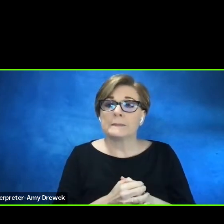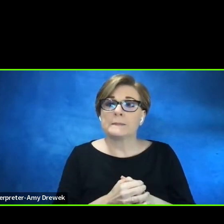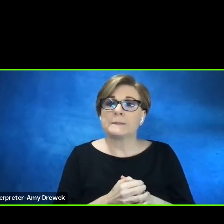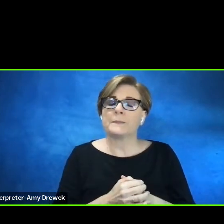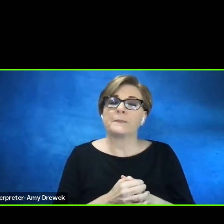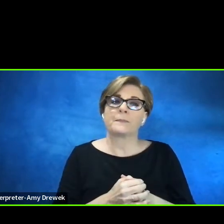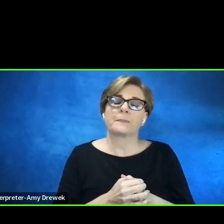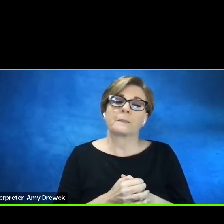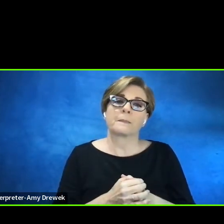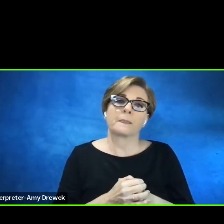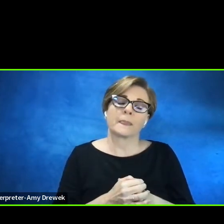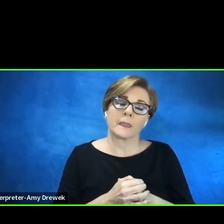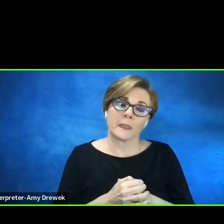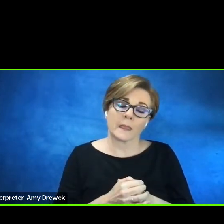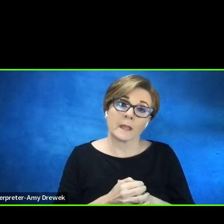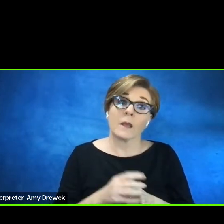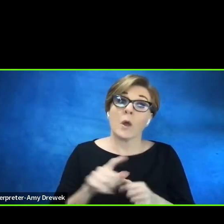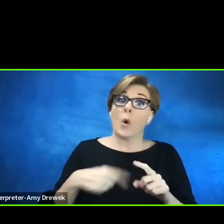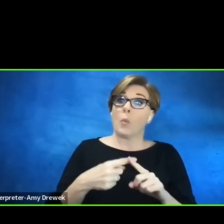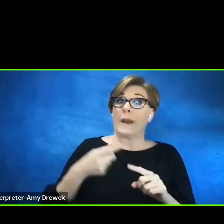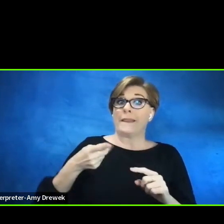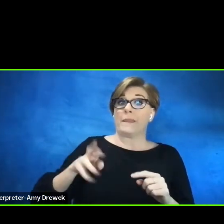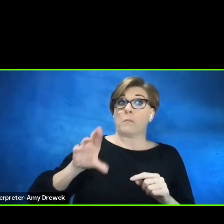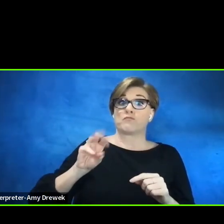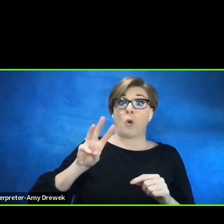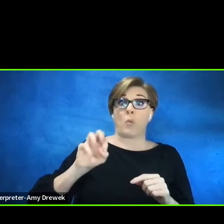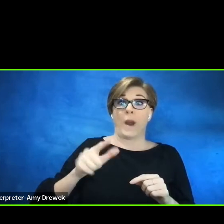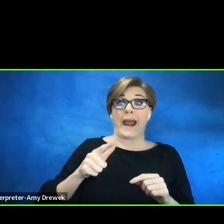After the issuance of PROAG in August,